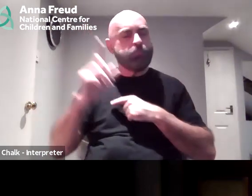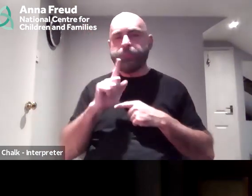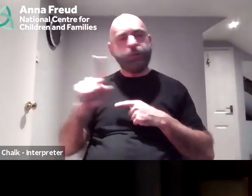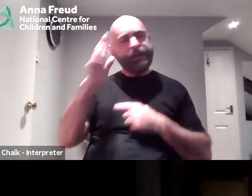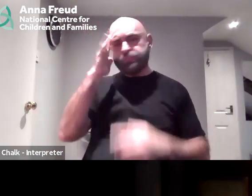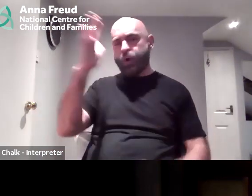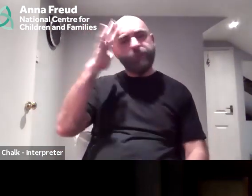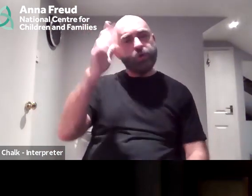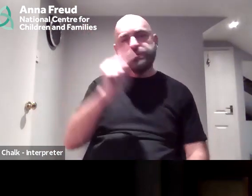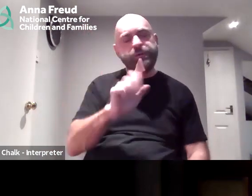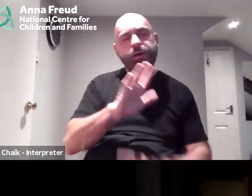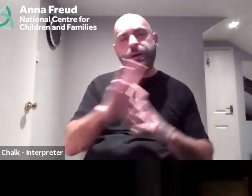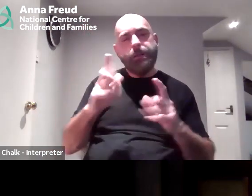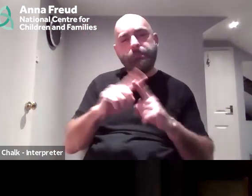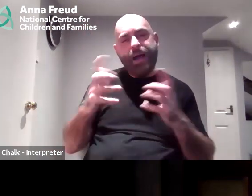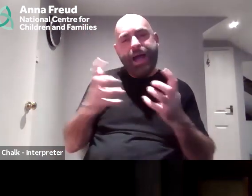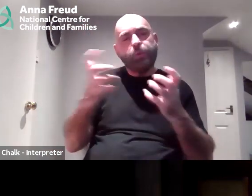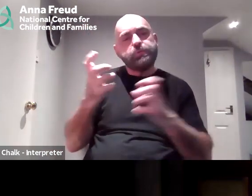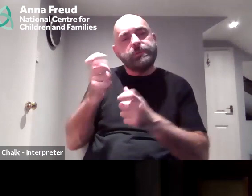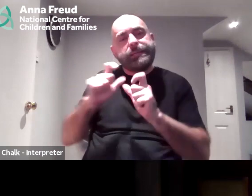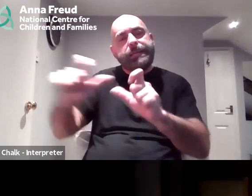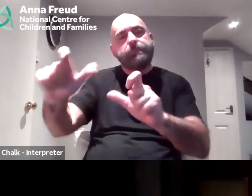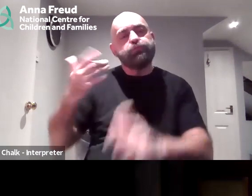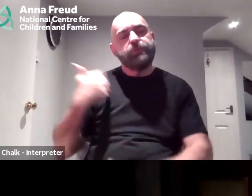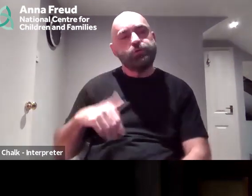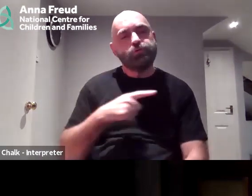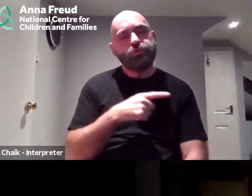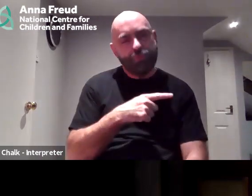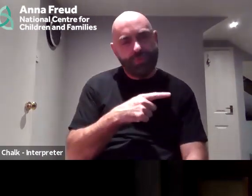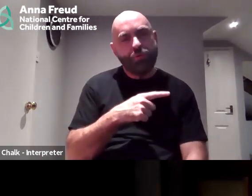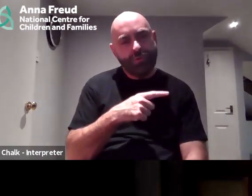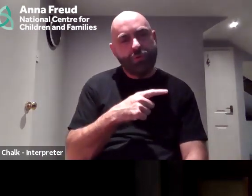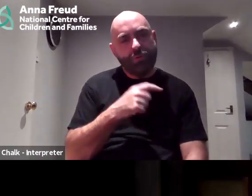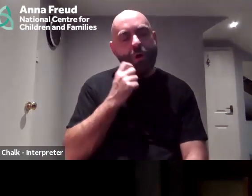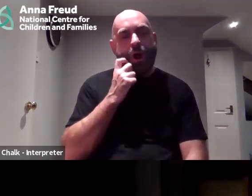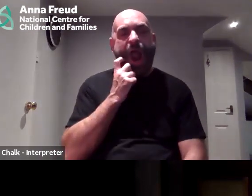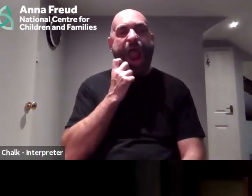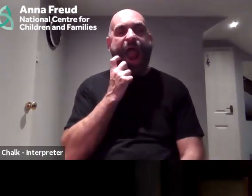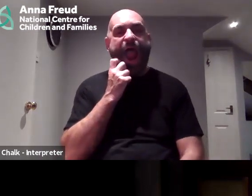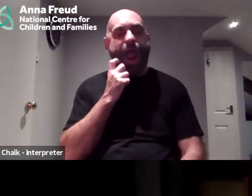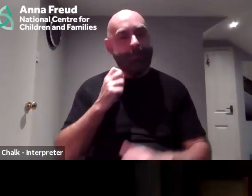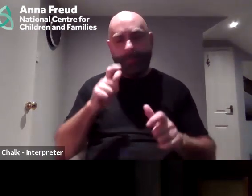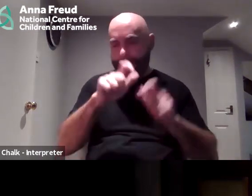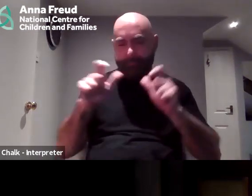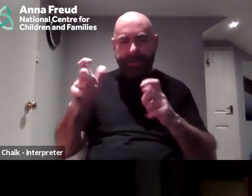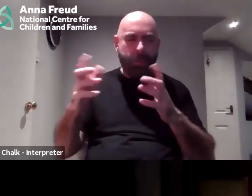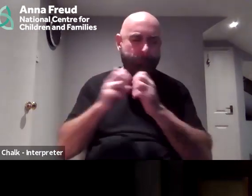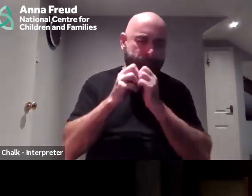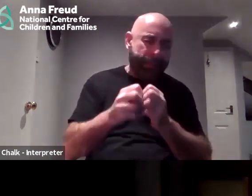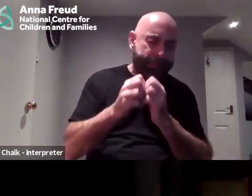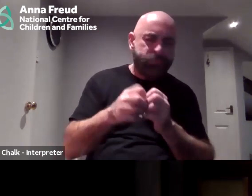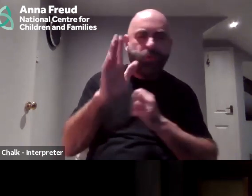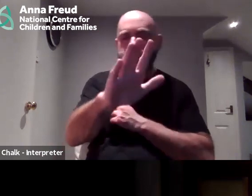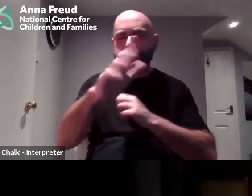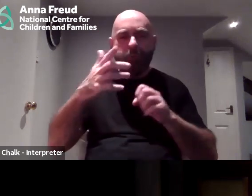philosophy as how to keep us rich. So the people who are making billions out of